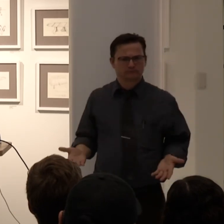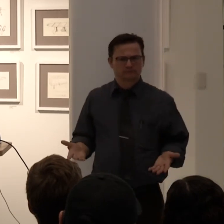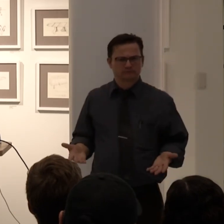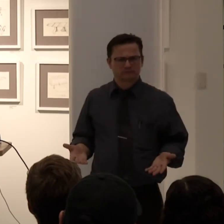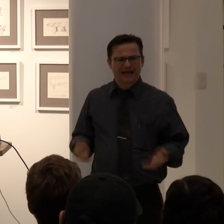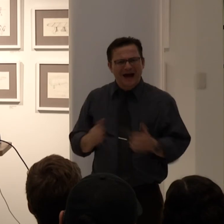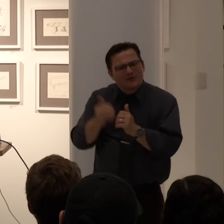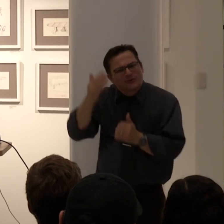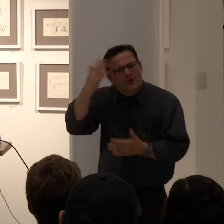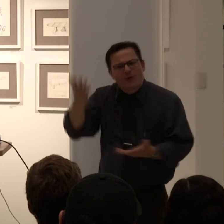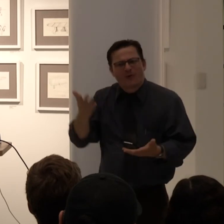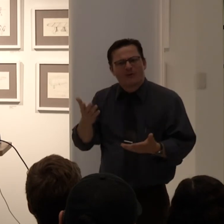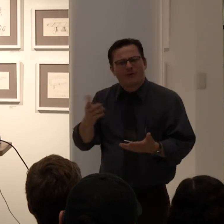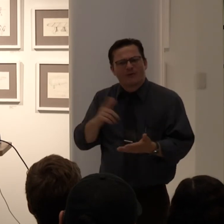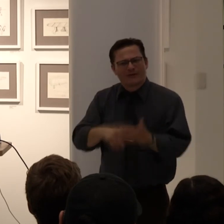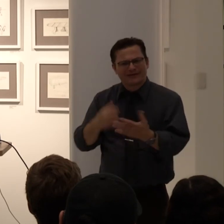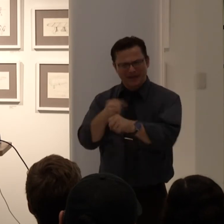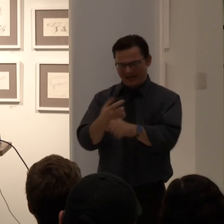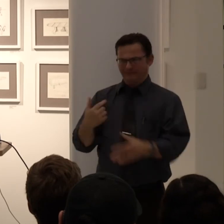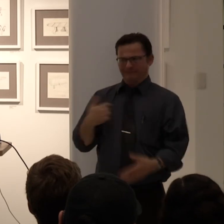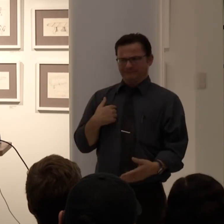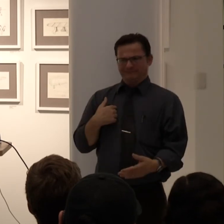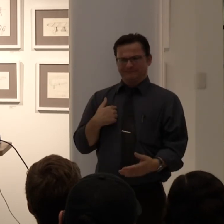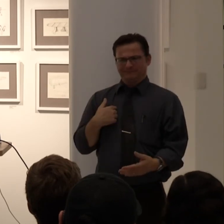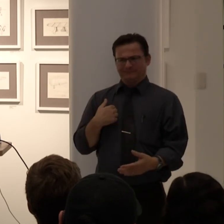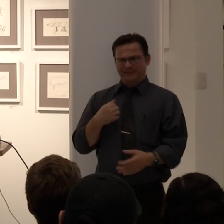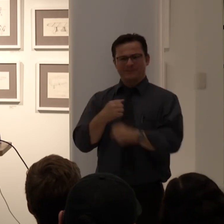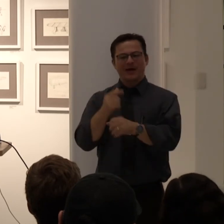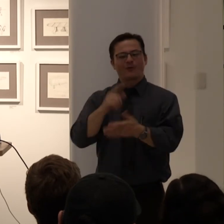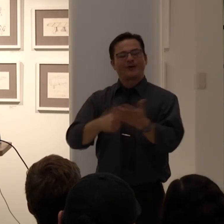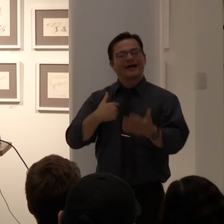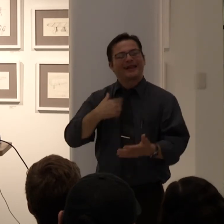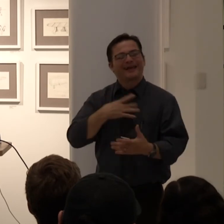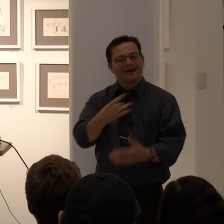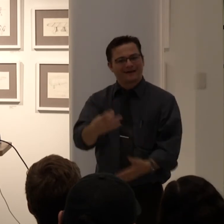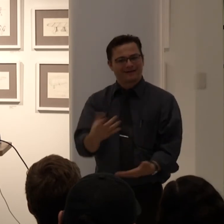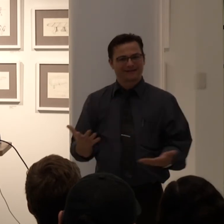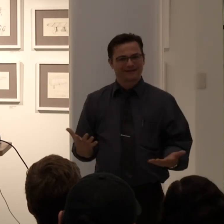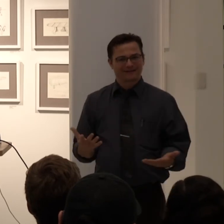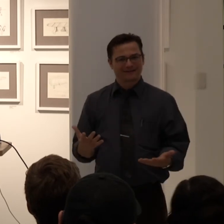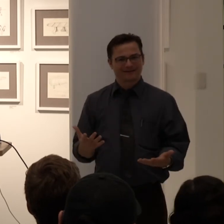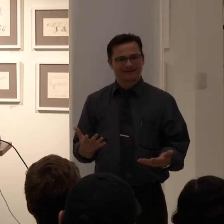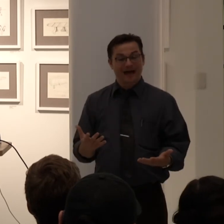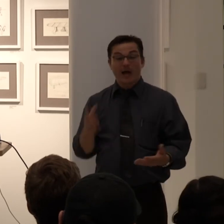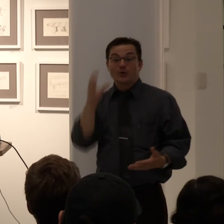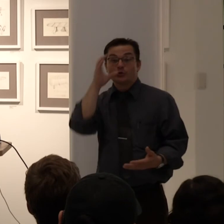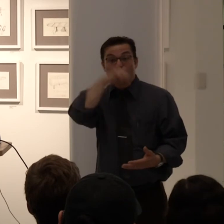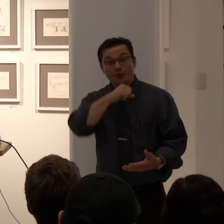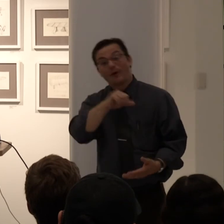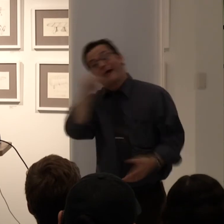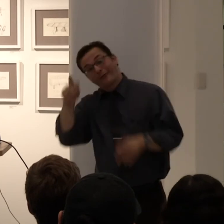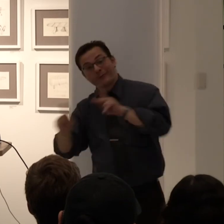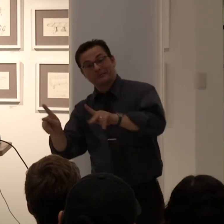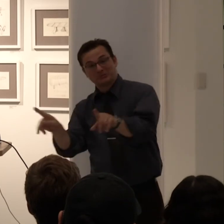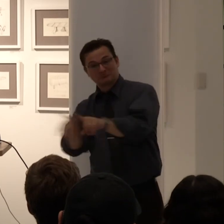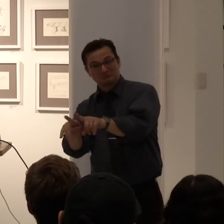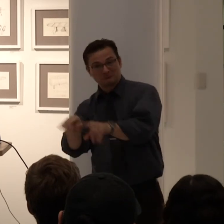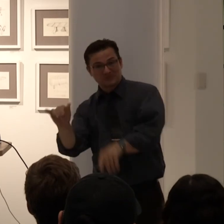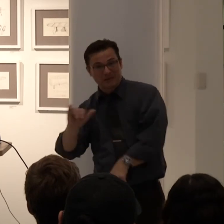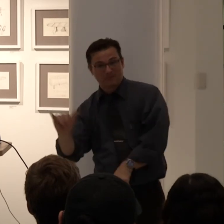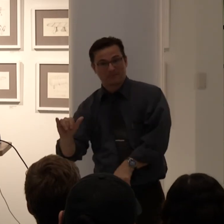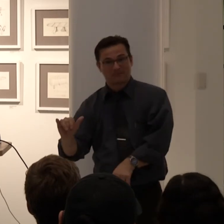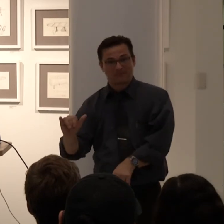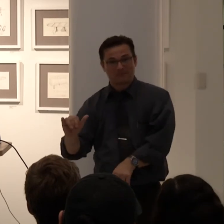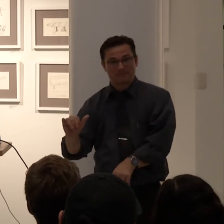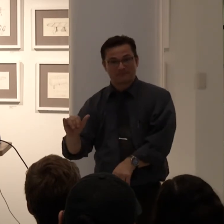how do you know what to come out with? I said, I come out with what I like, and I assume there will be some other people. That's also one